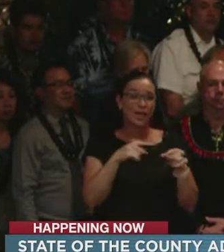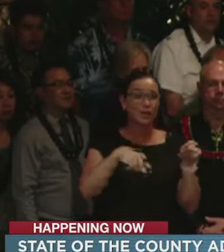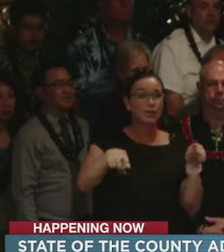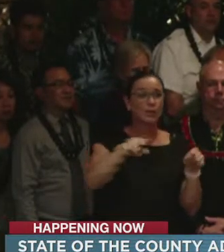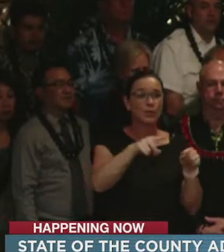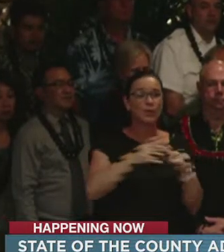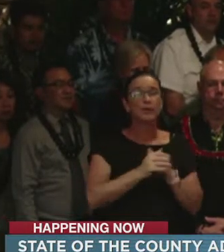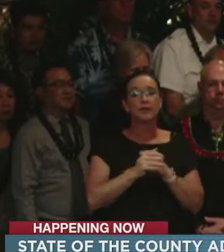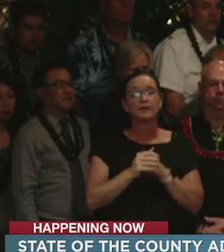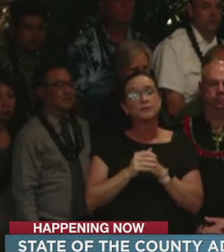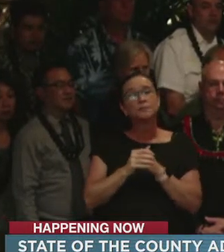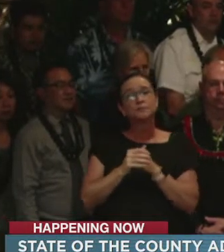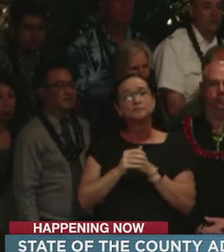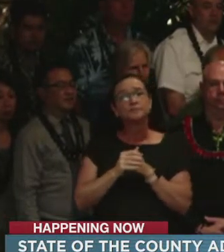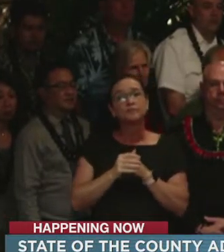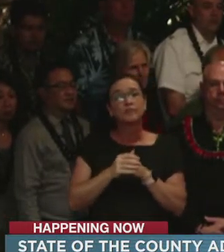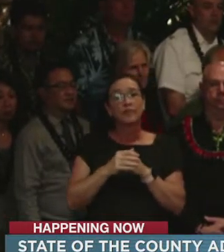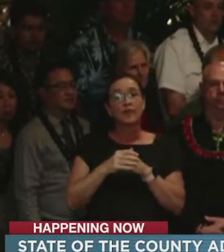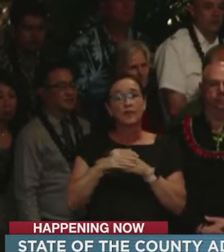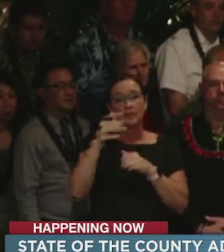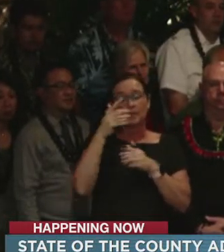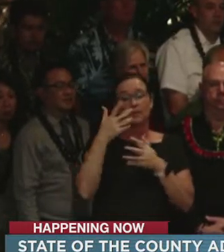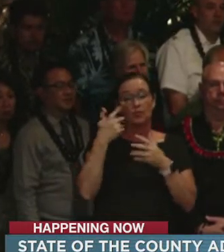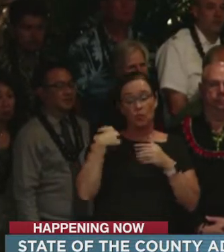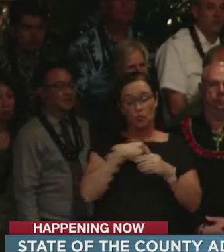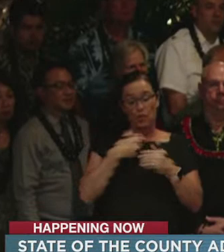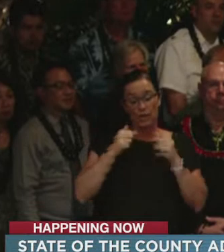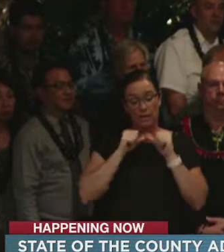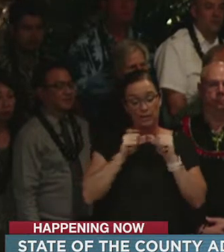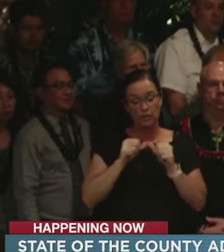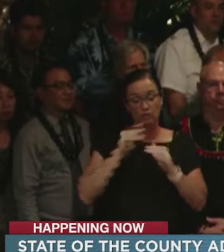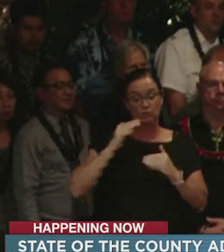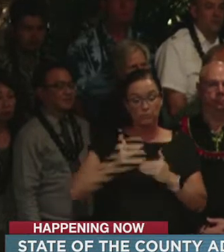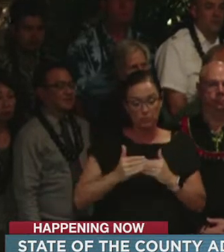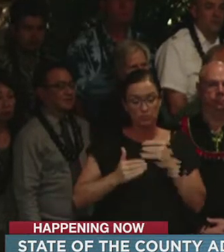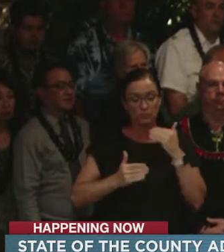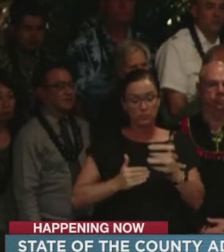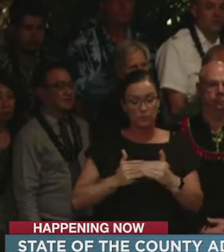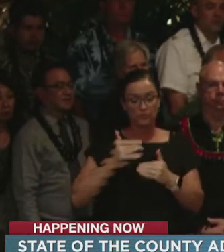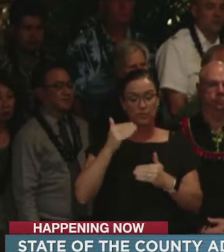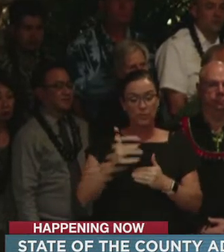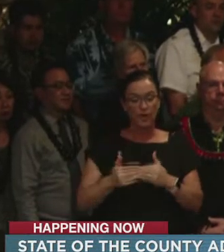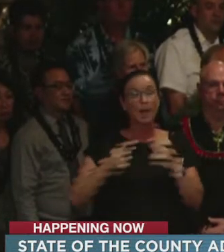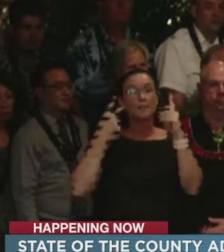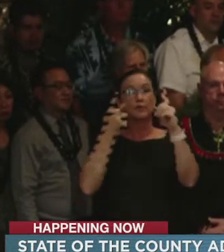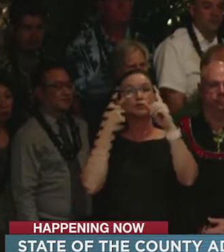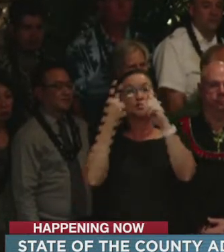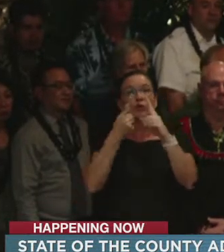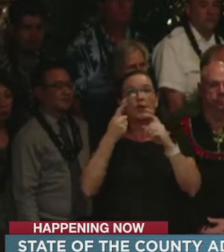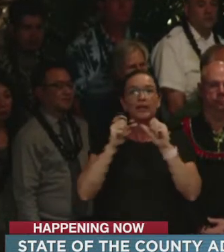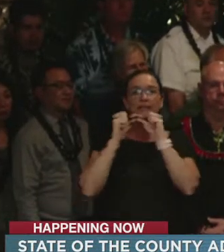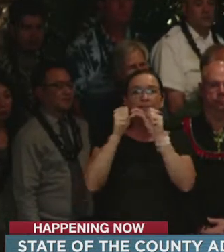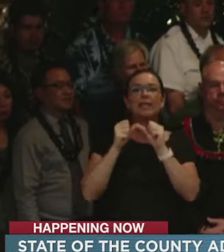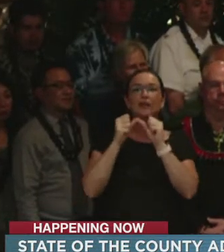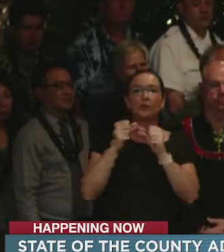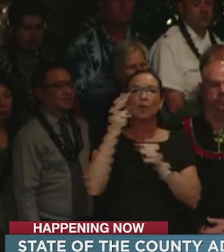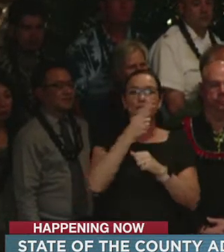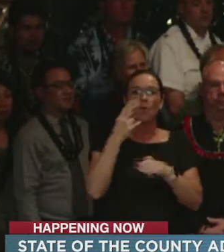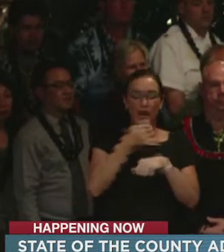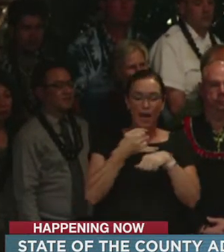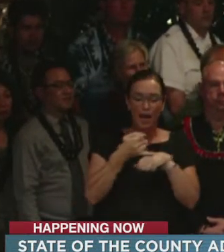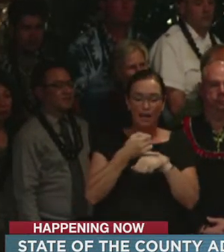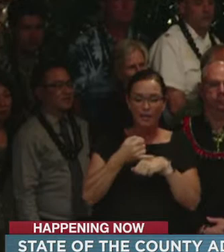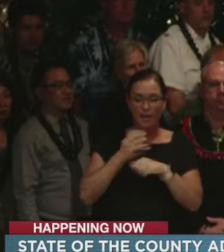said, we continue to put one foot in front of the other in a pursuit of a sustainable Hawaii Island where our keiki can thrive and succeed